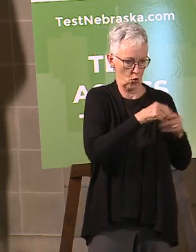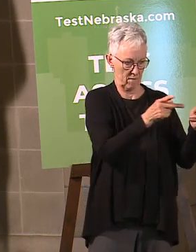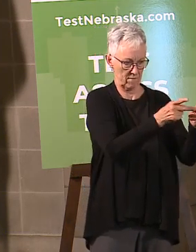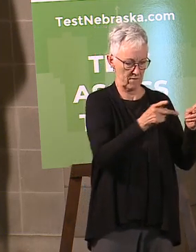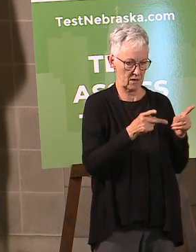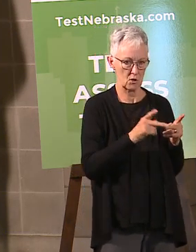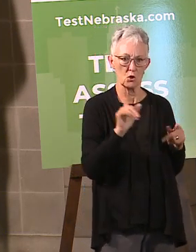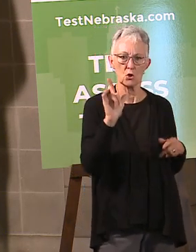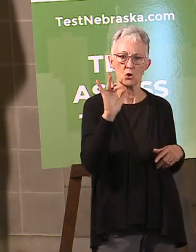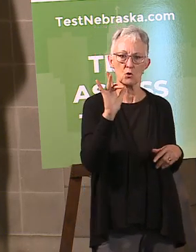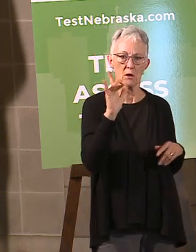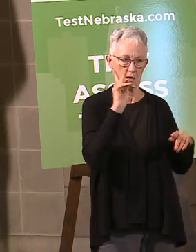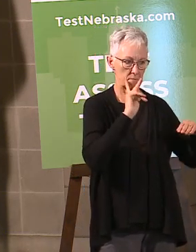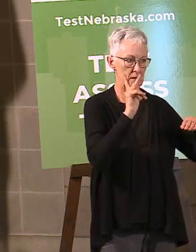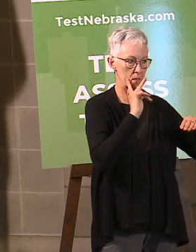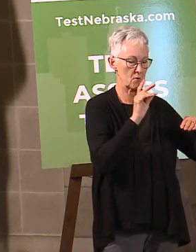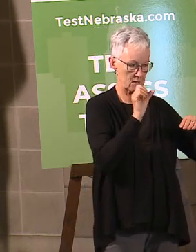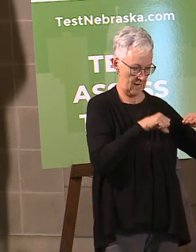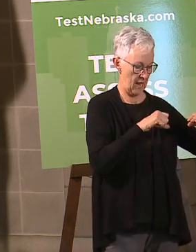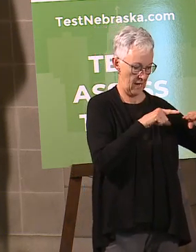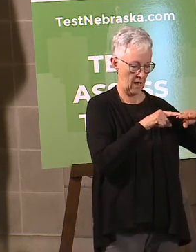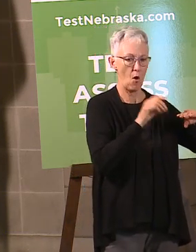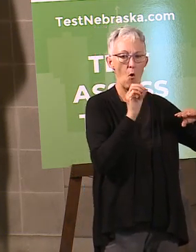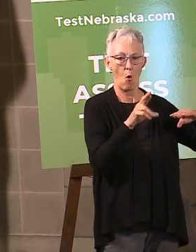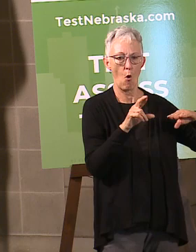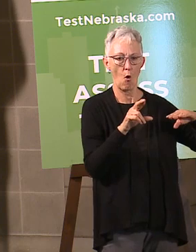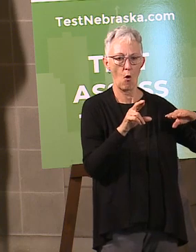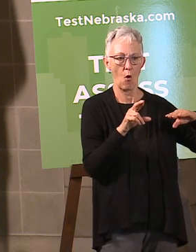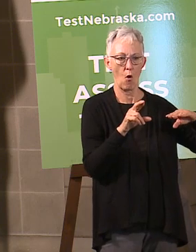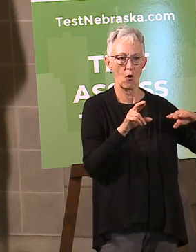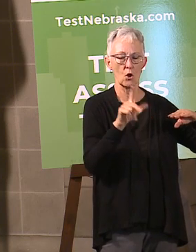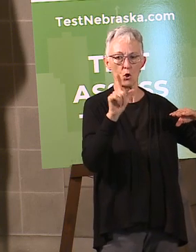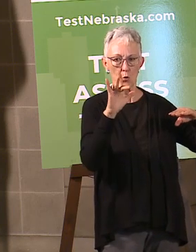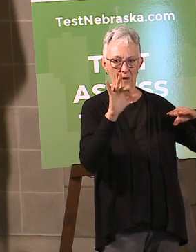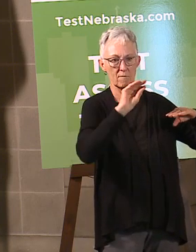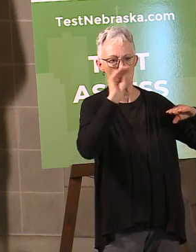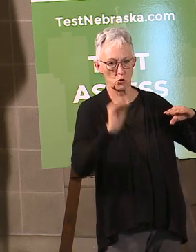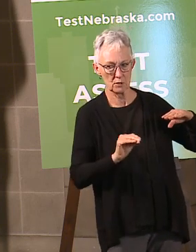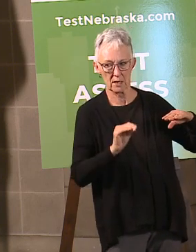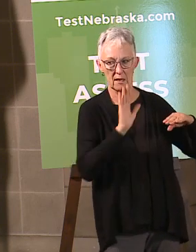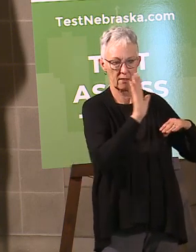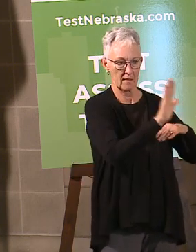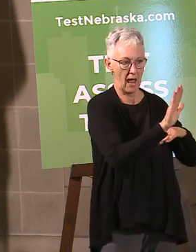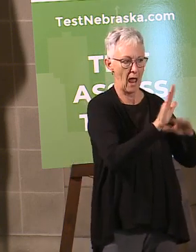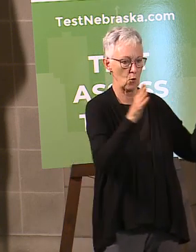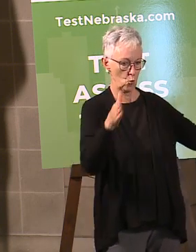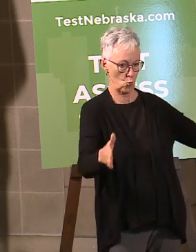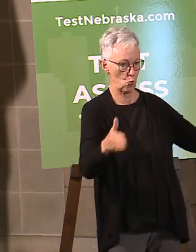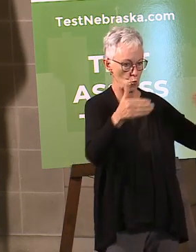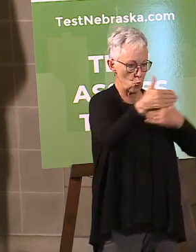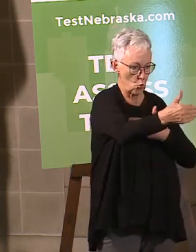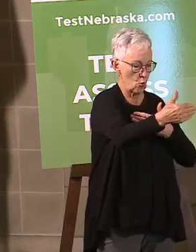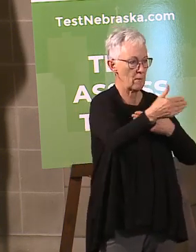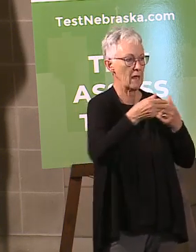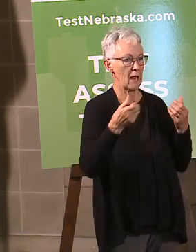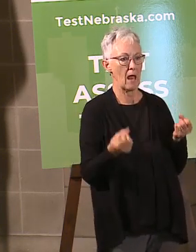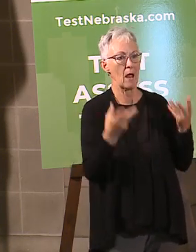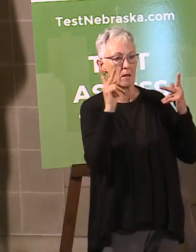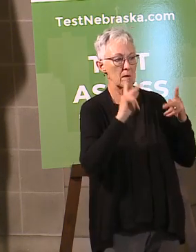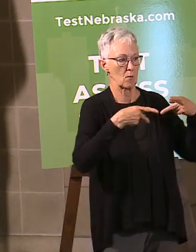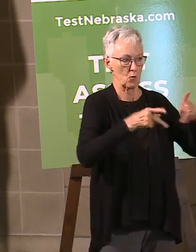25 people or 50% of your, 25% of your rated occupancy. And then,